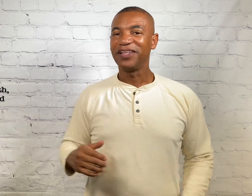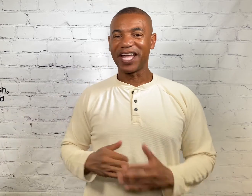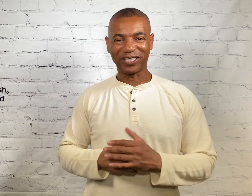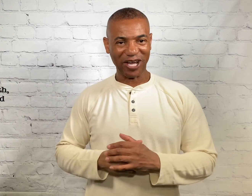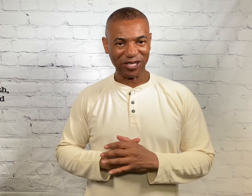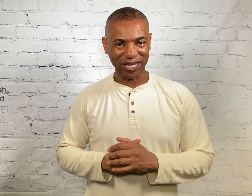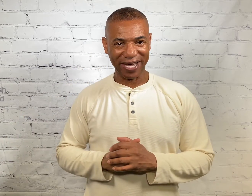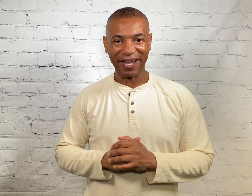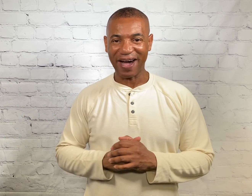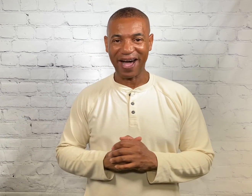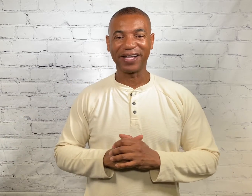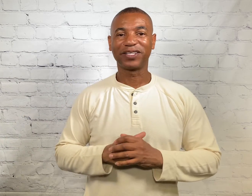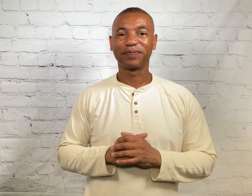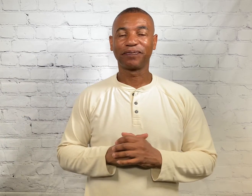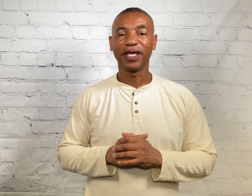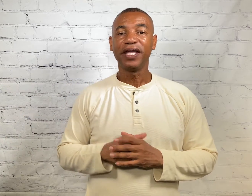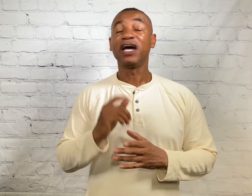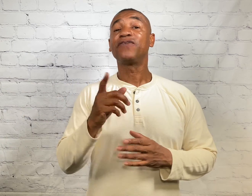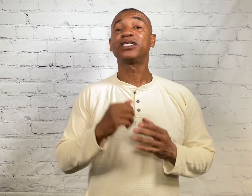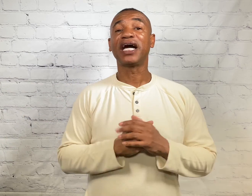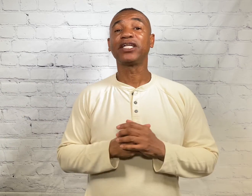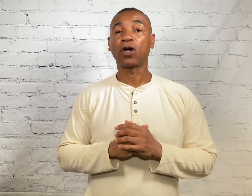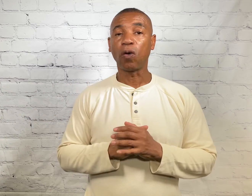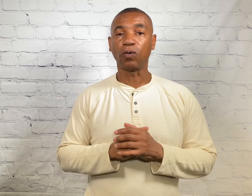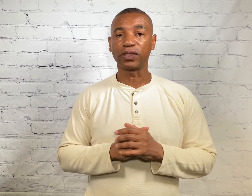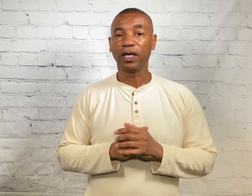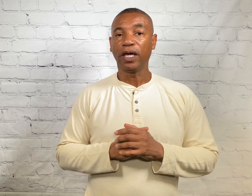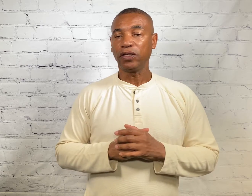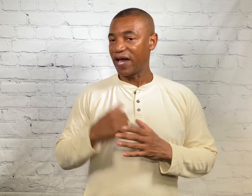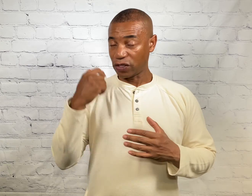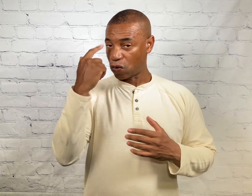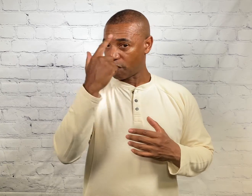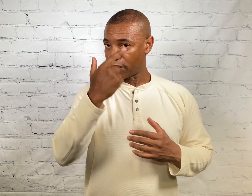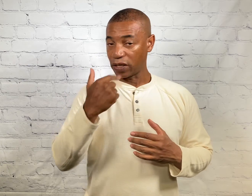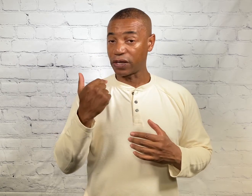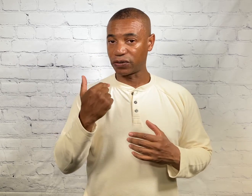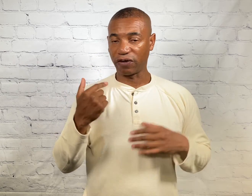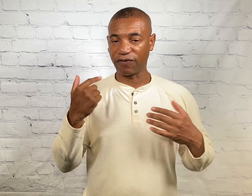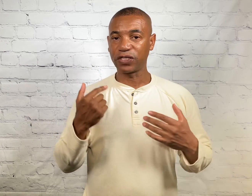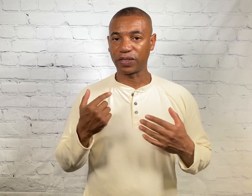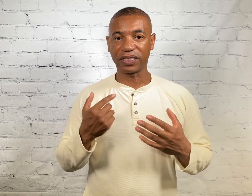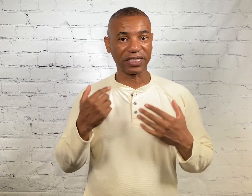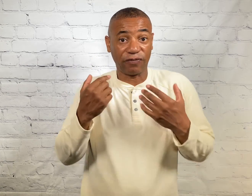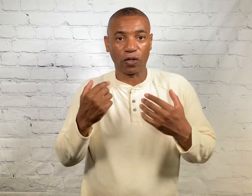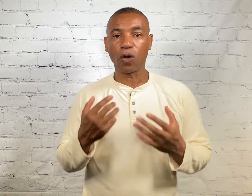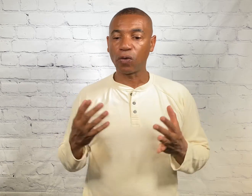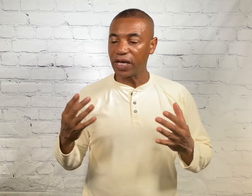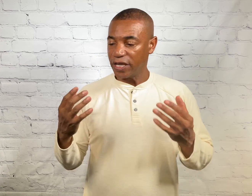That is how you sign hot. Now for the sign cold, you have to incorporate also your face with this. As if you're cold, you'll